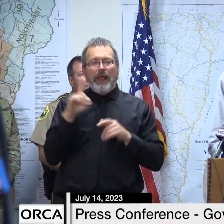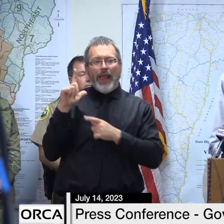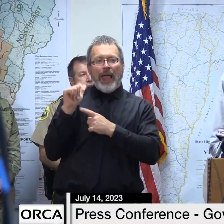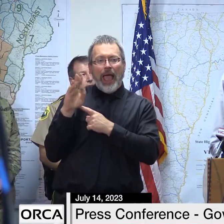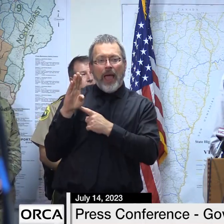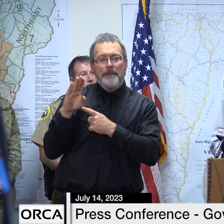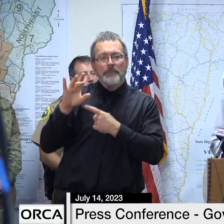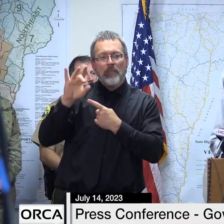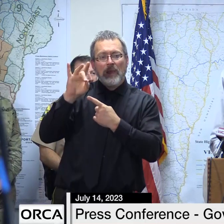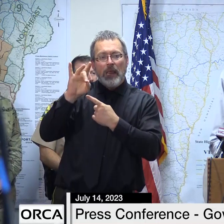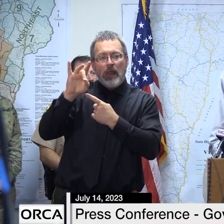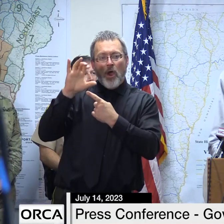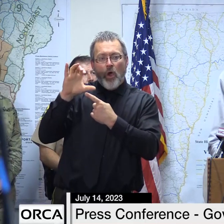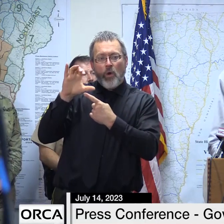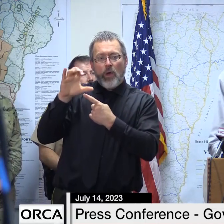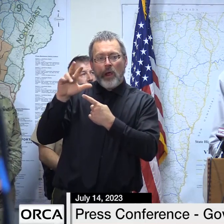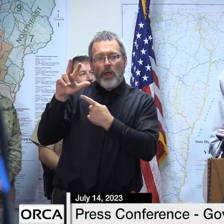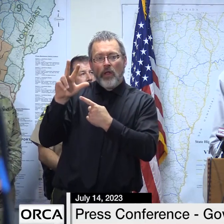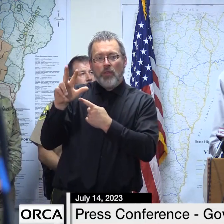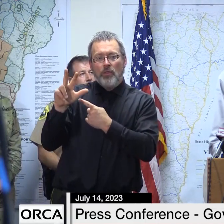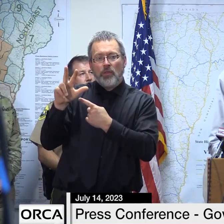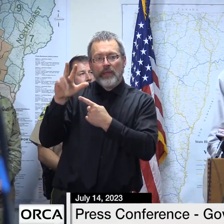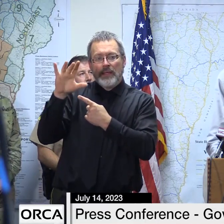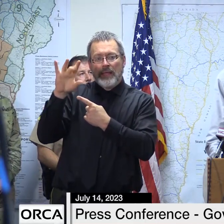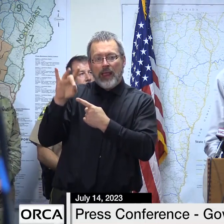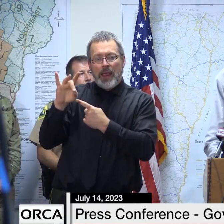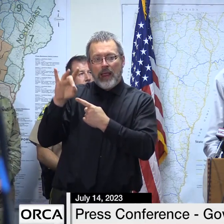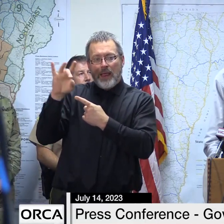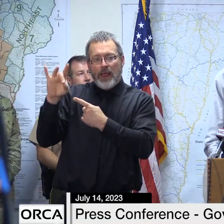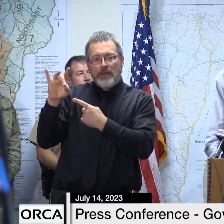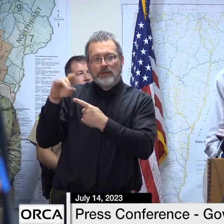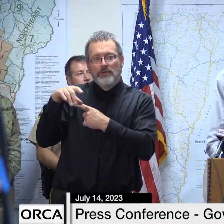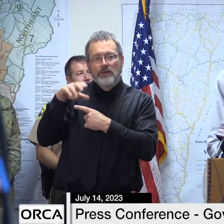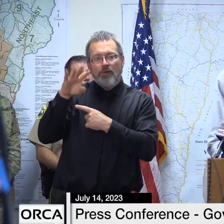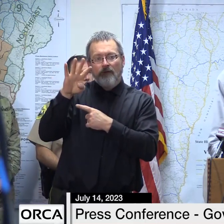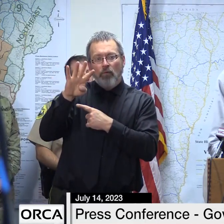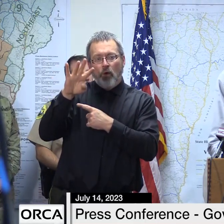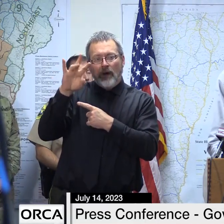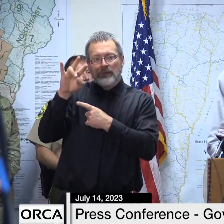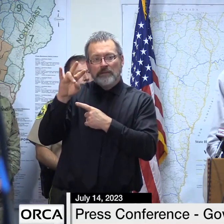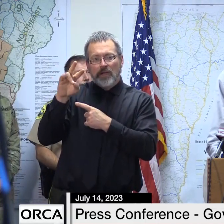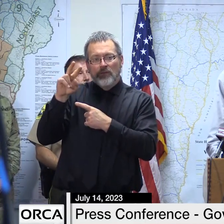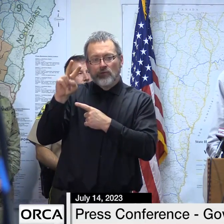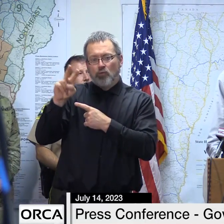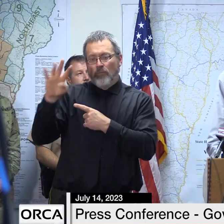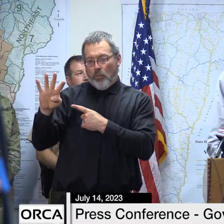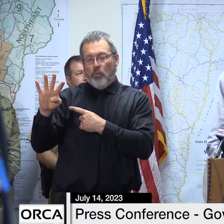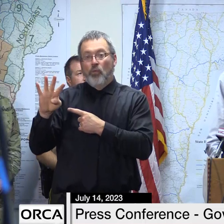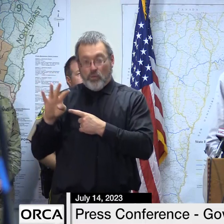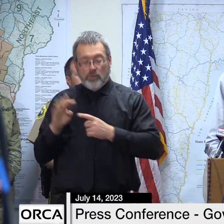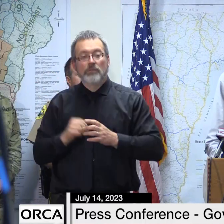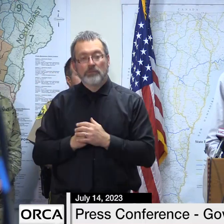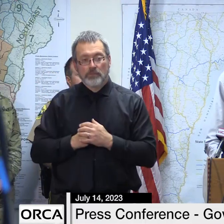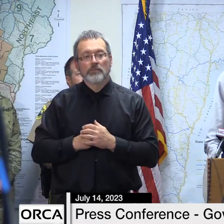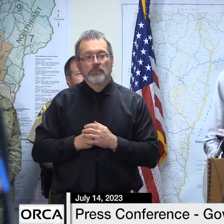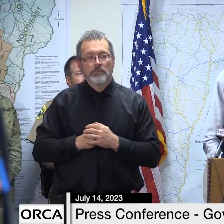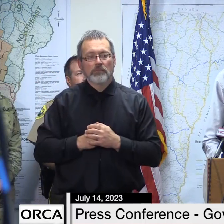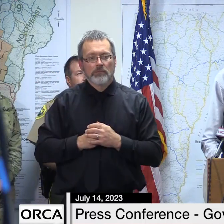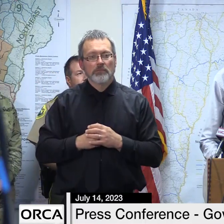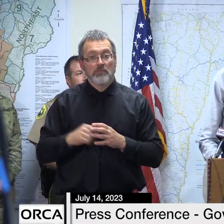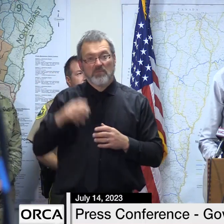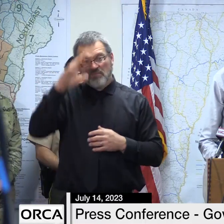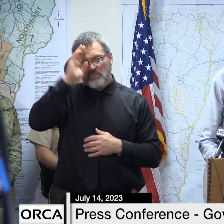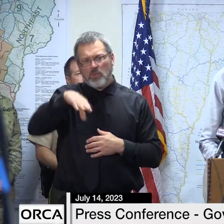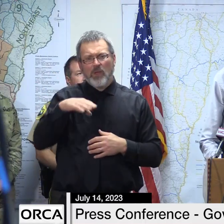802-338-4724 or check our website, which also has this number, for more information that can be tailored to your